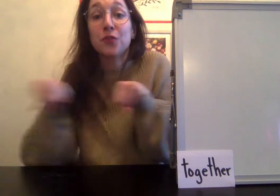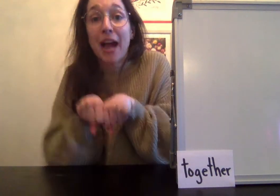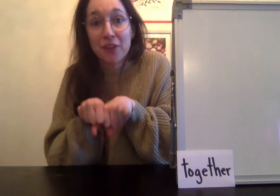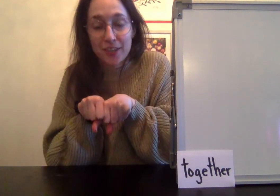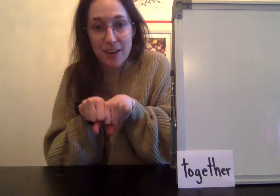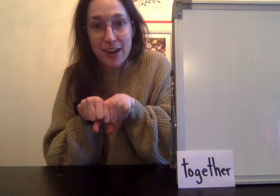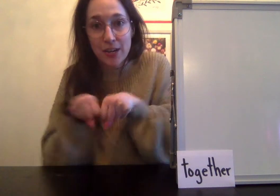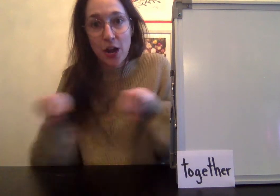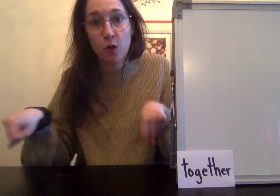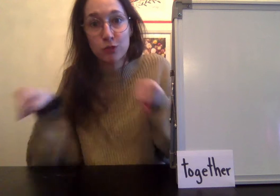Together, get ready, go.